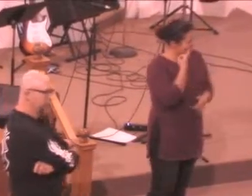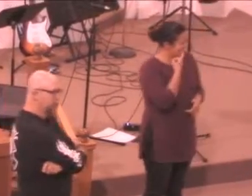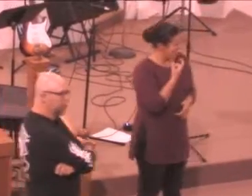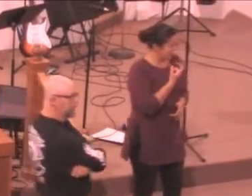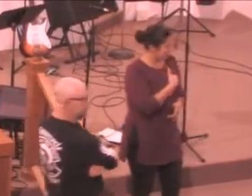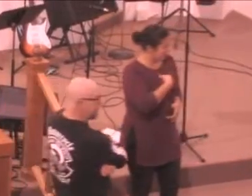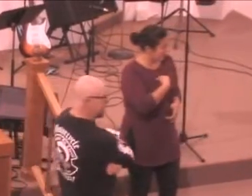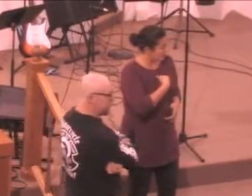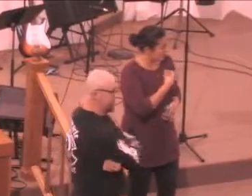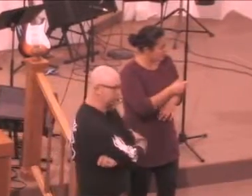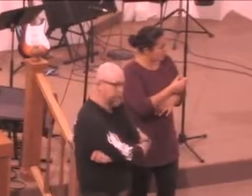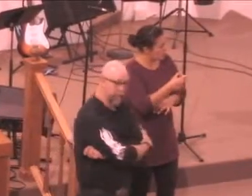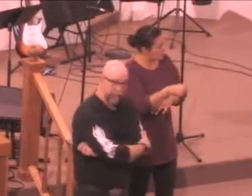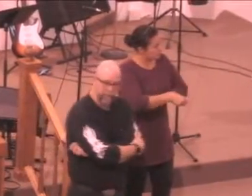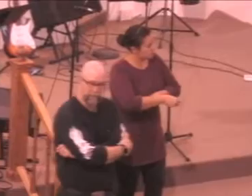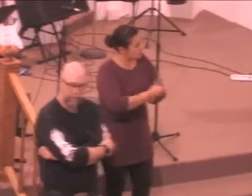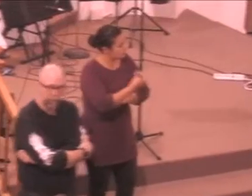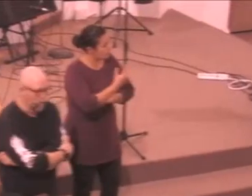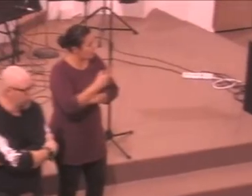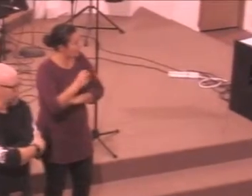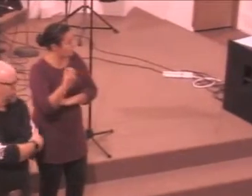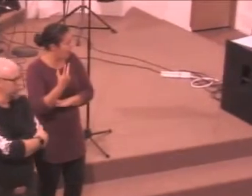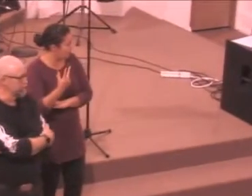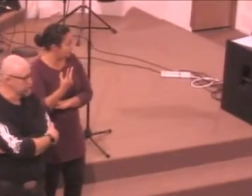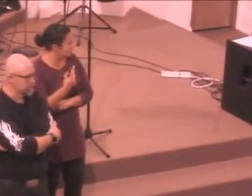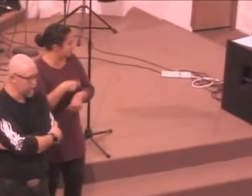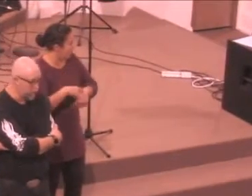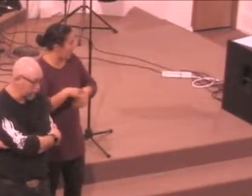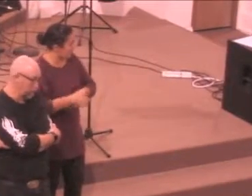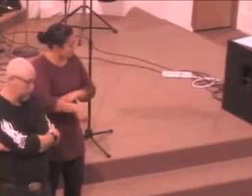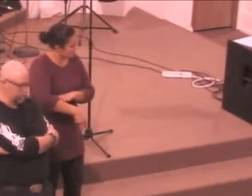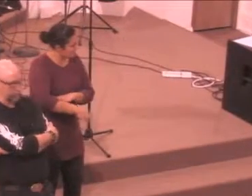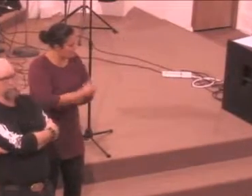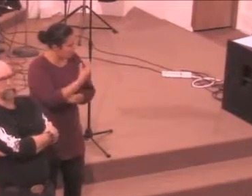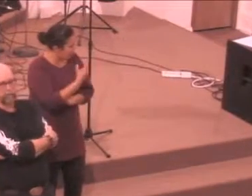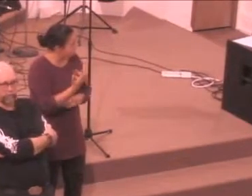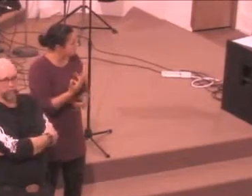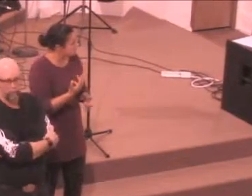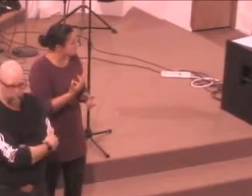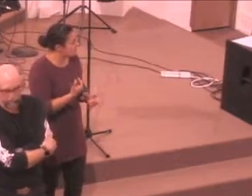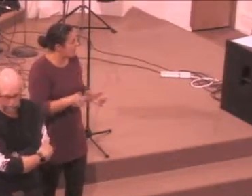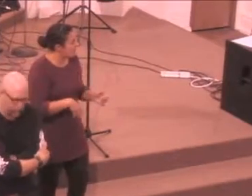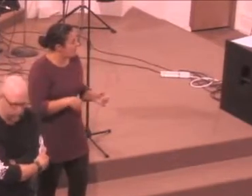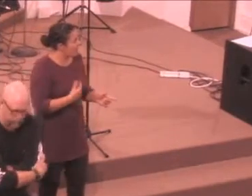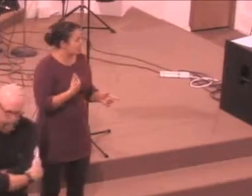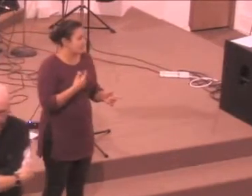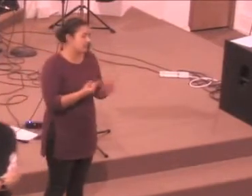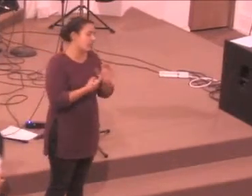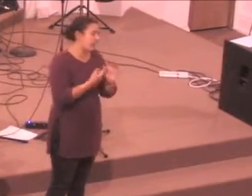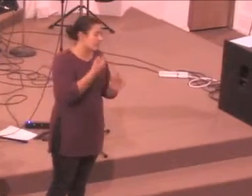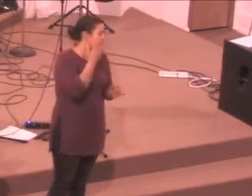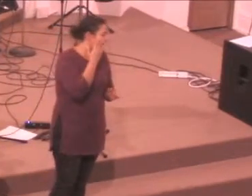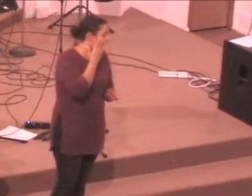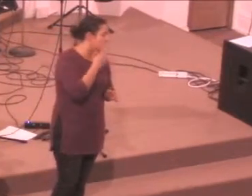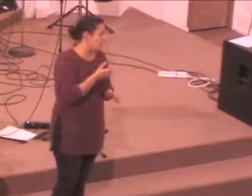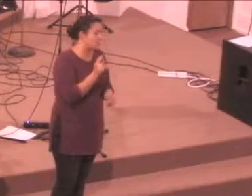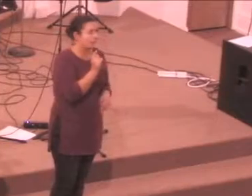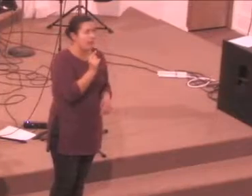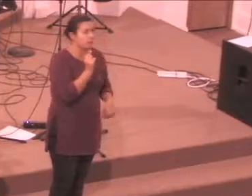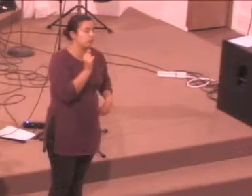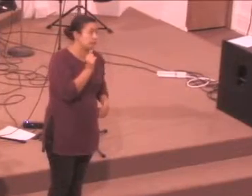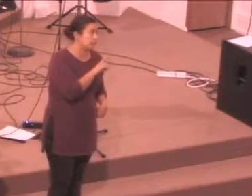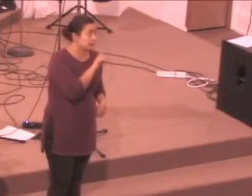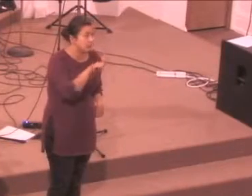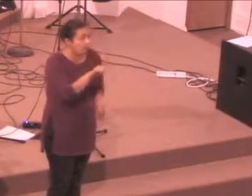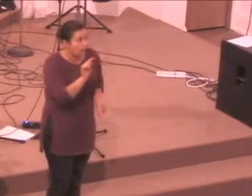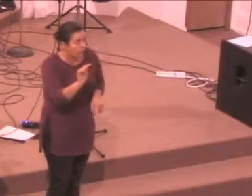And you ever, in the middle of the night, you get woke up. You just, it's not like you wake up and go, oh, I got to go to the bathroom and go stumble out of bed. I got woke up. I went,